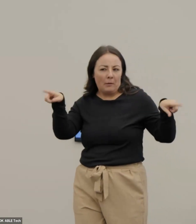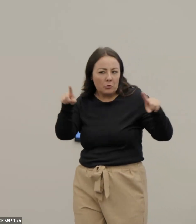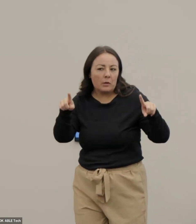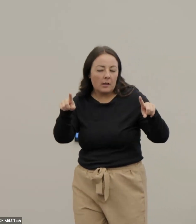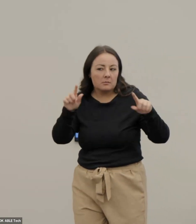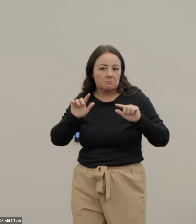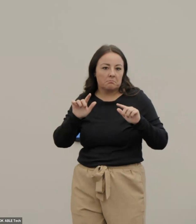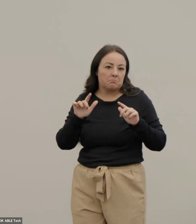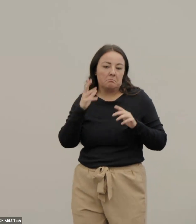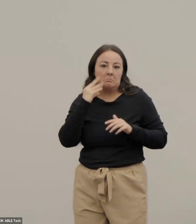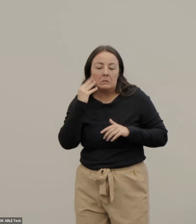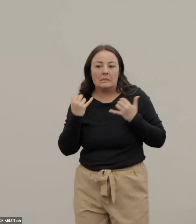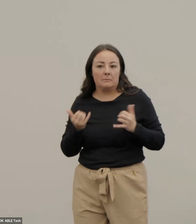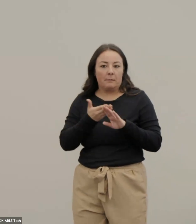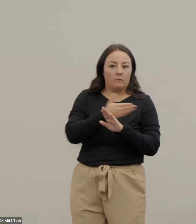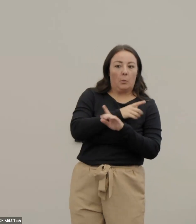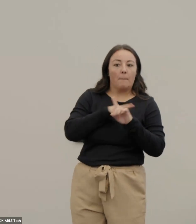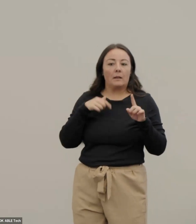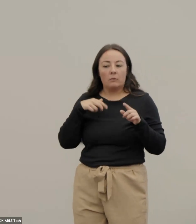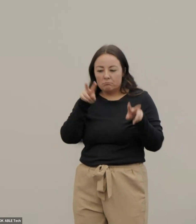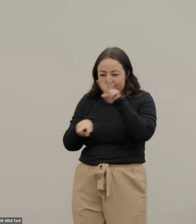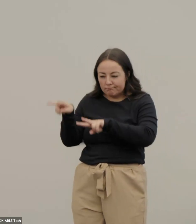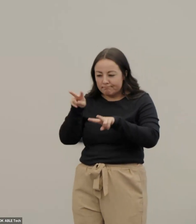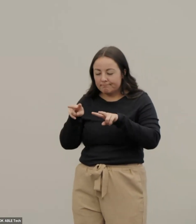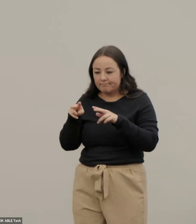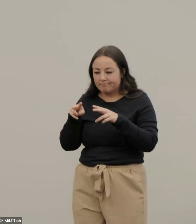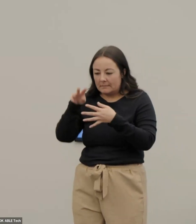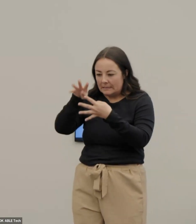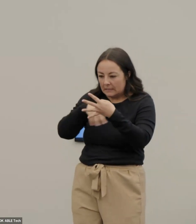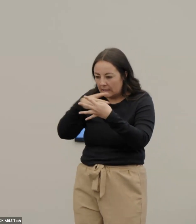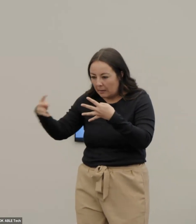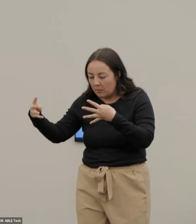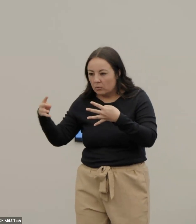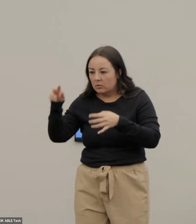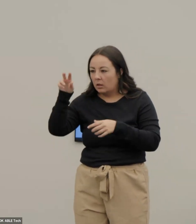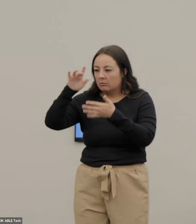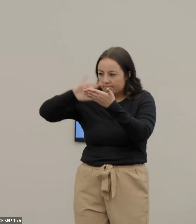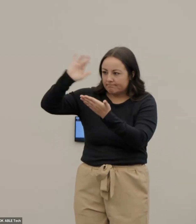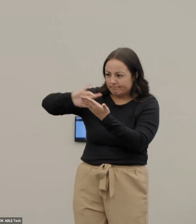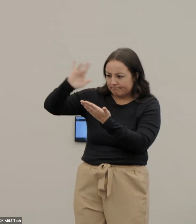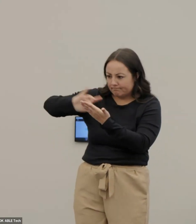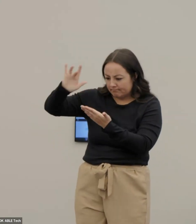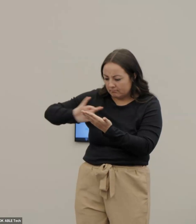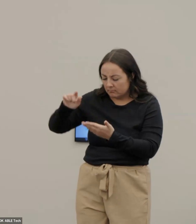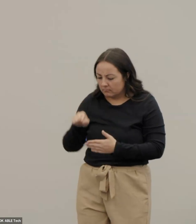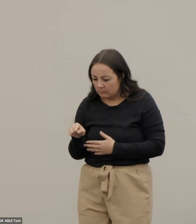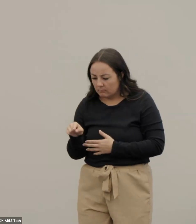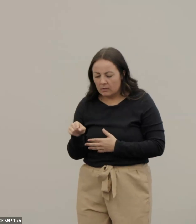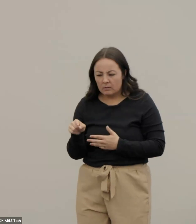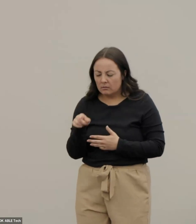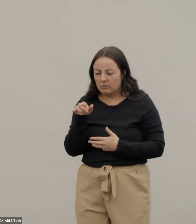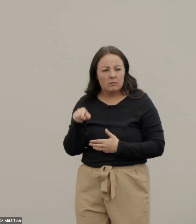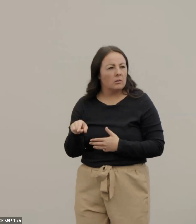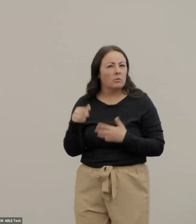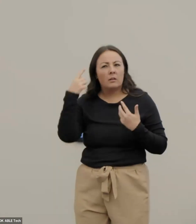page looking through a table, do you ever like get down far in the table and you're like, what was that header